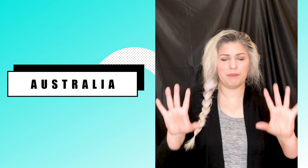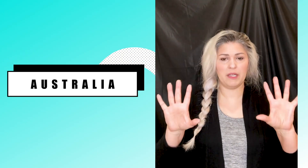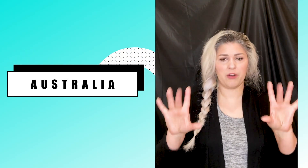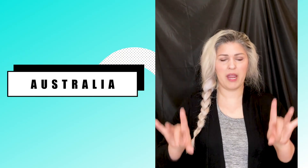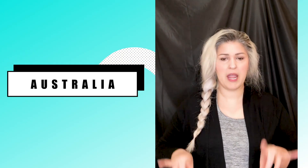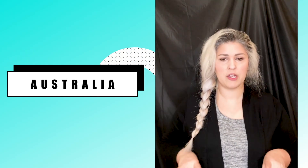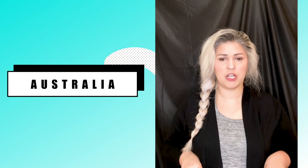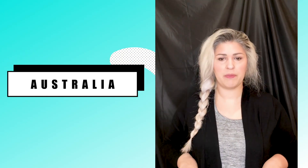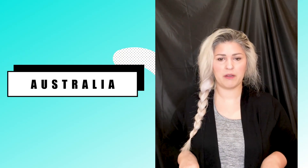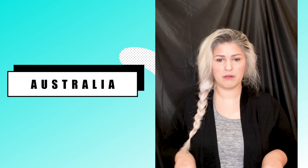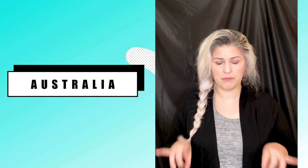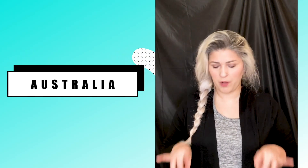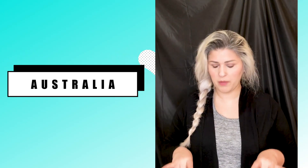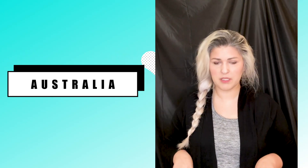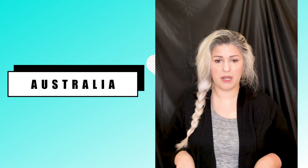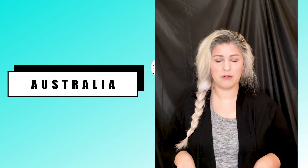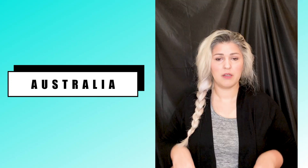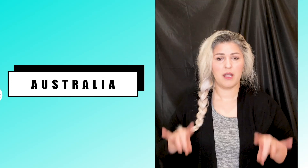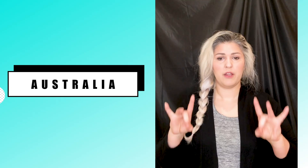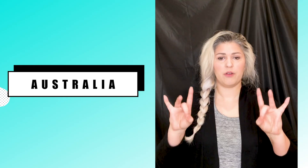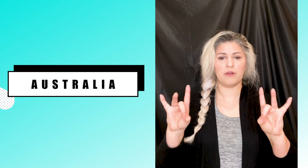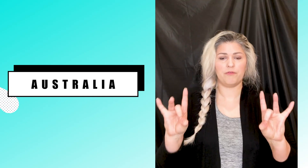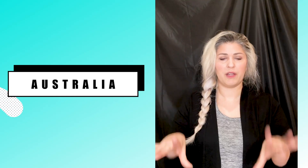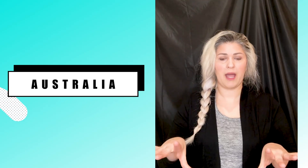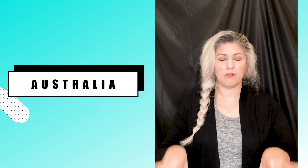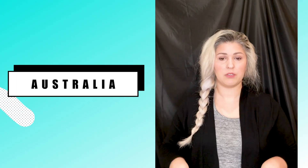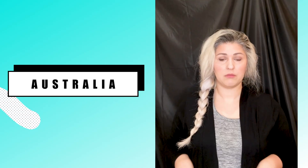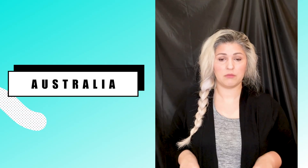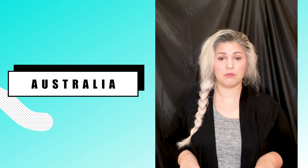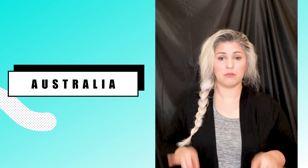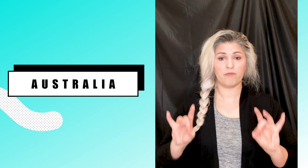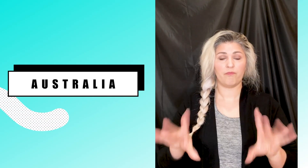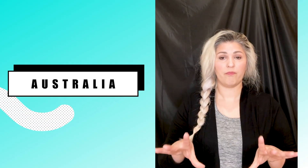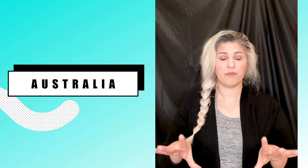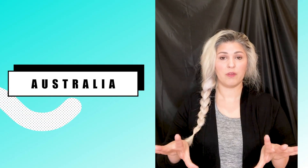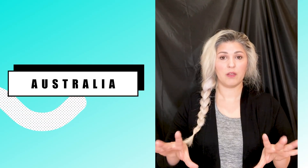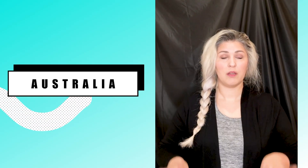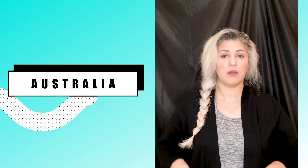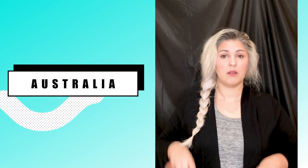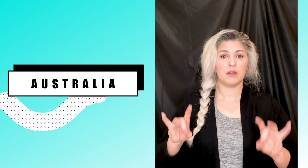to be in your A hand shape here, palms down, and you're going to flick out.